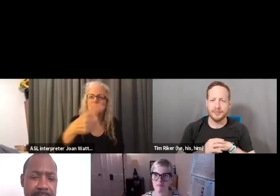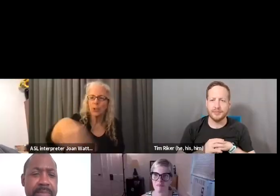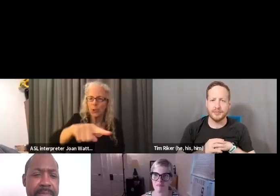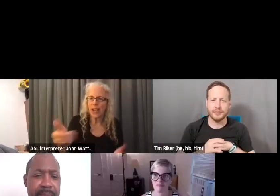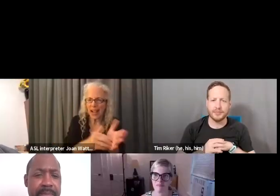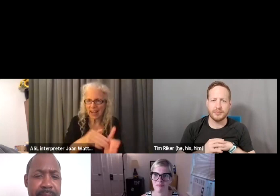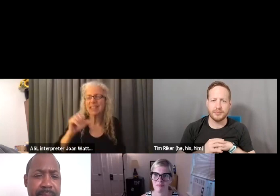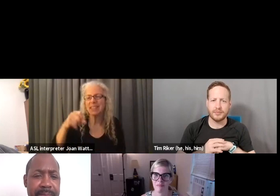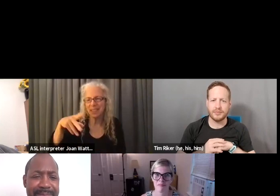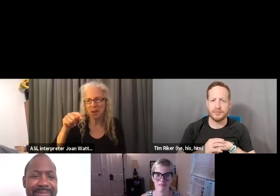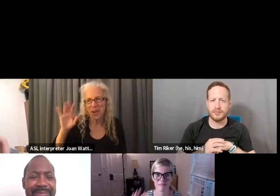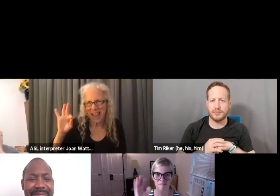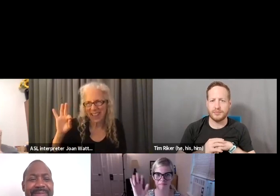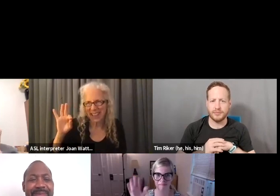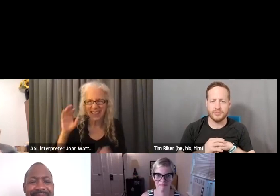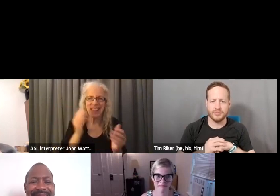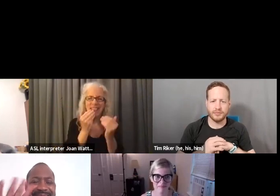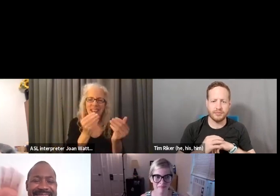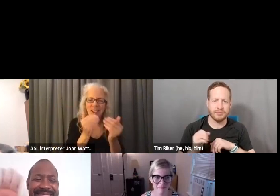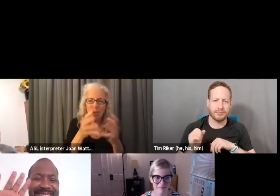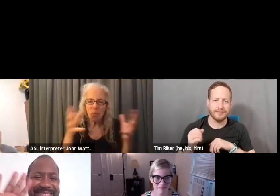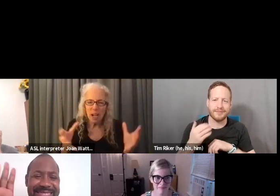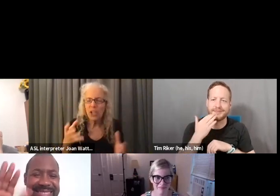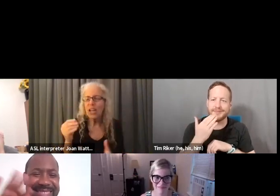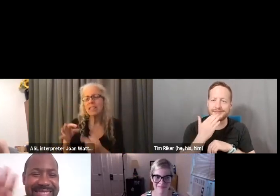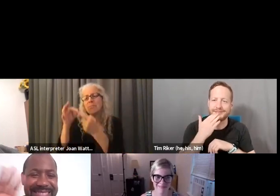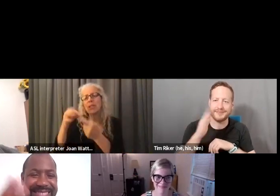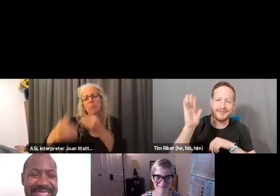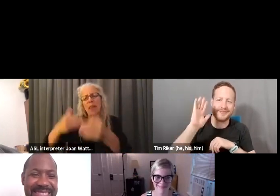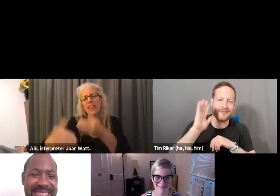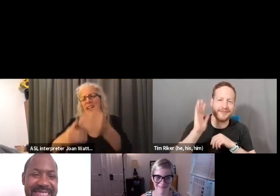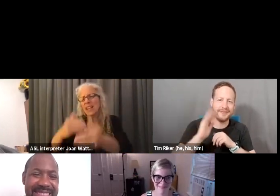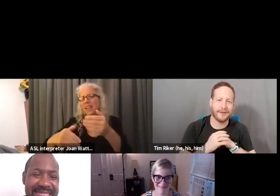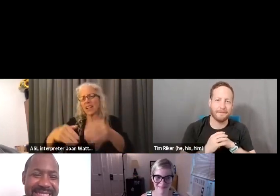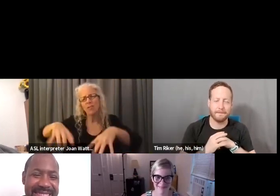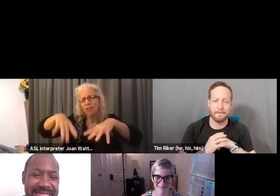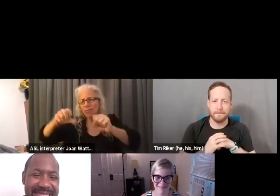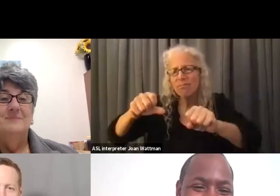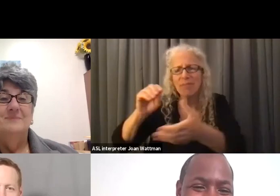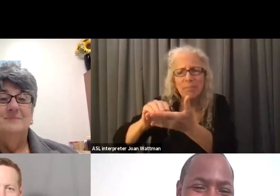Thank you, everyone, and especially Bethany. Thank you so much for taking minutes.